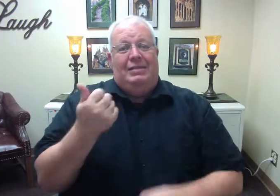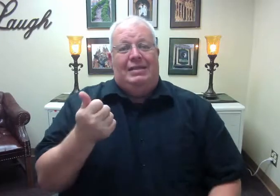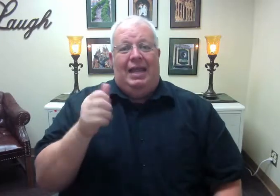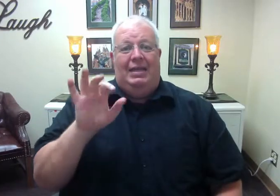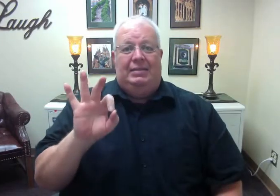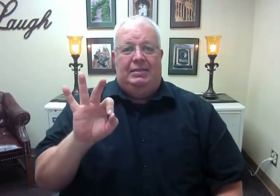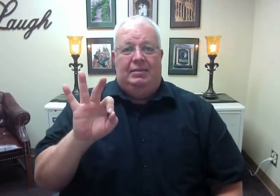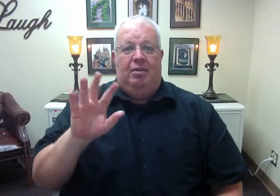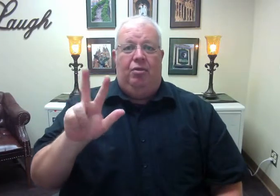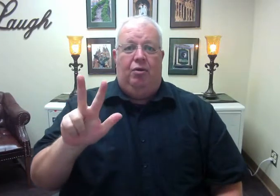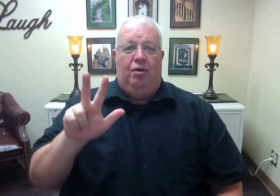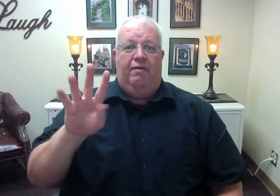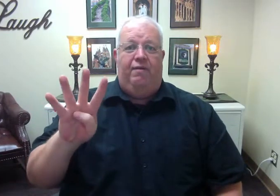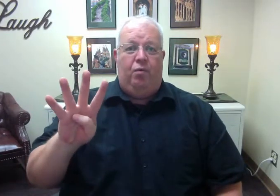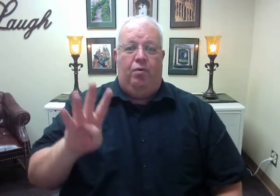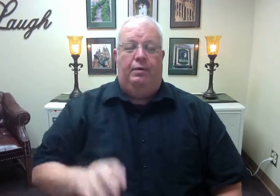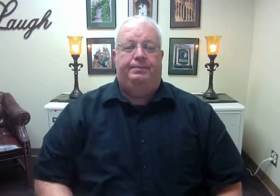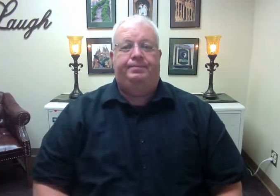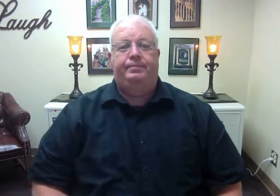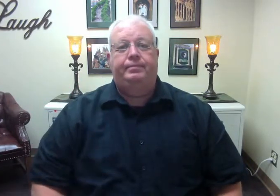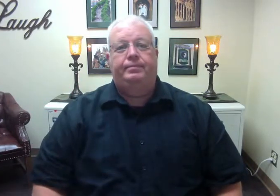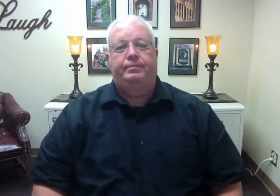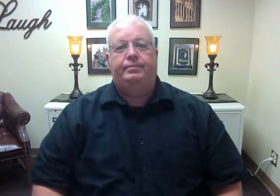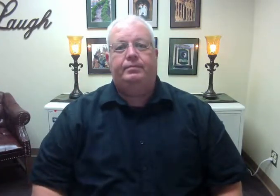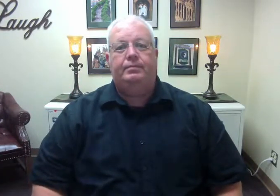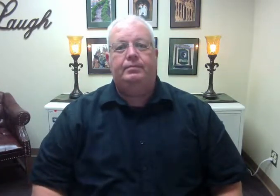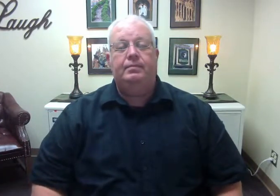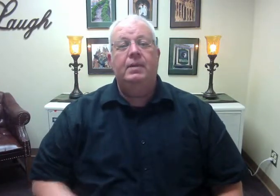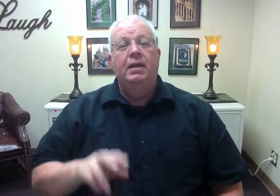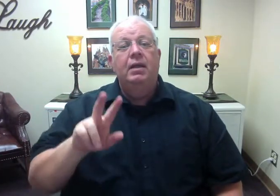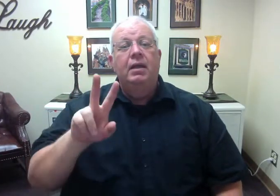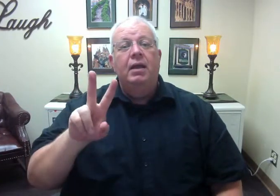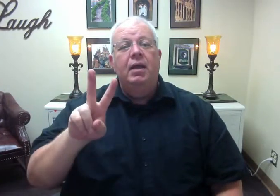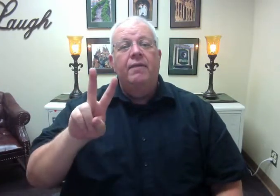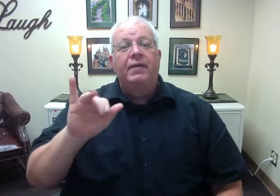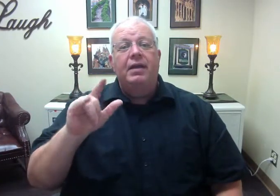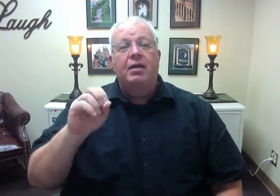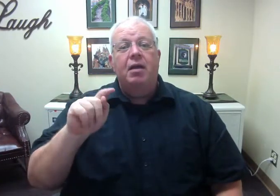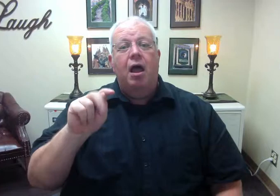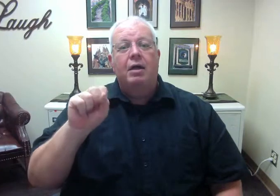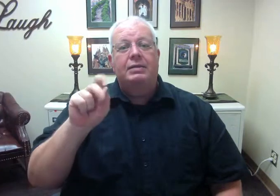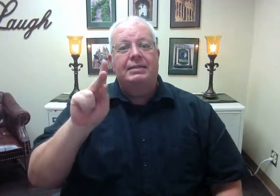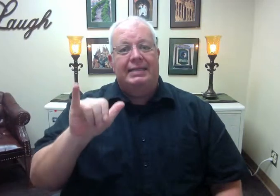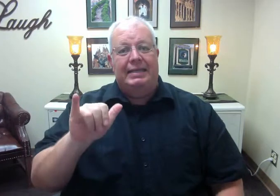Vygotsky shared Piaget's belief that children learn from their environment.